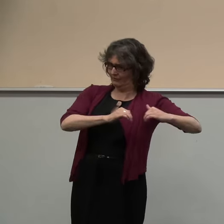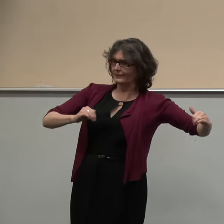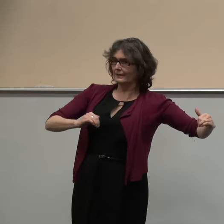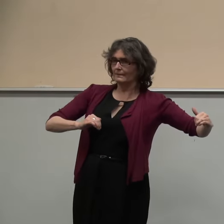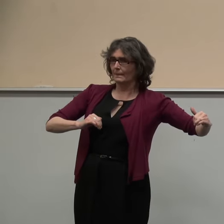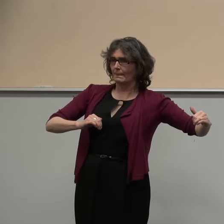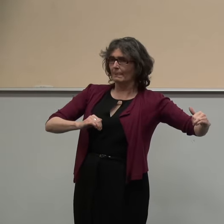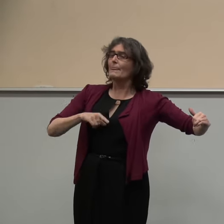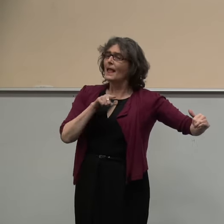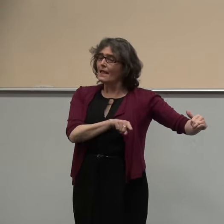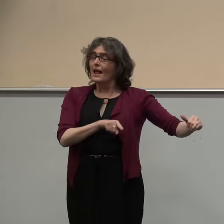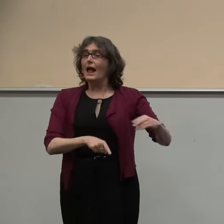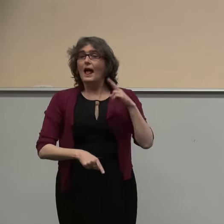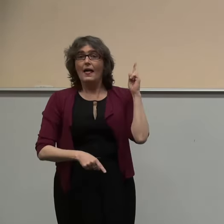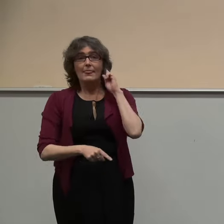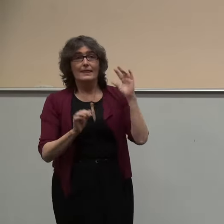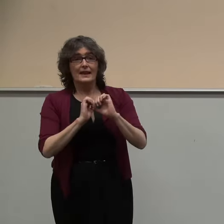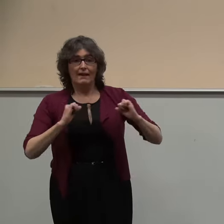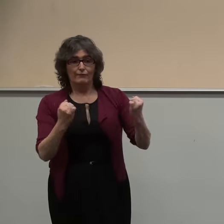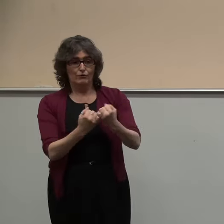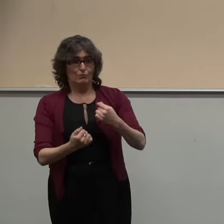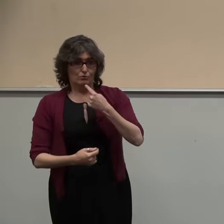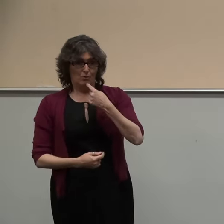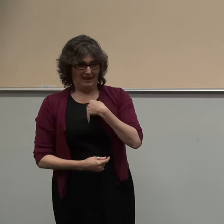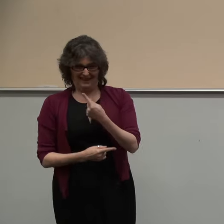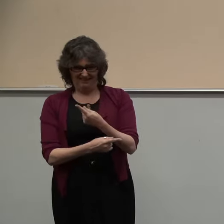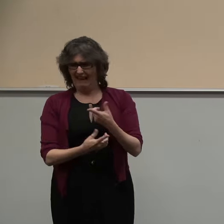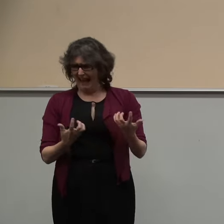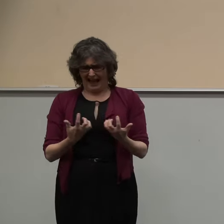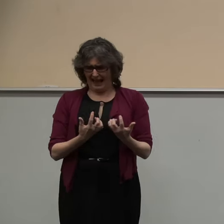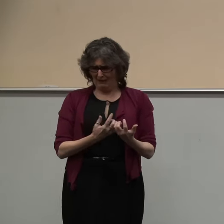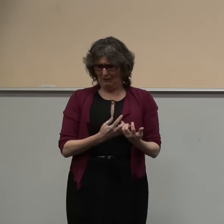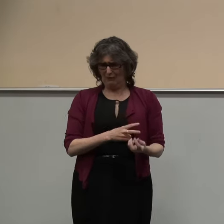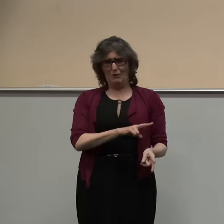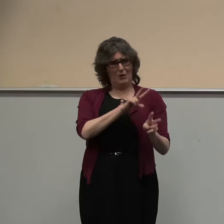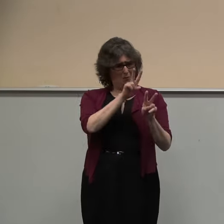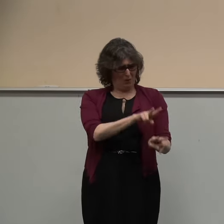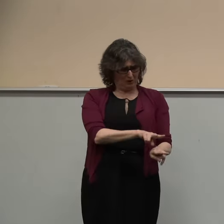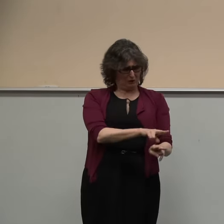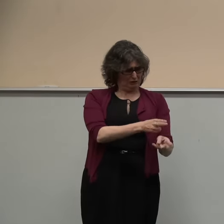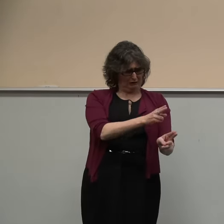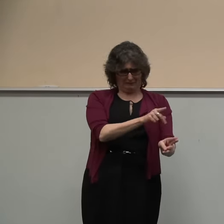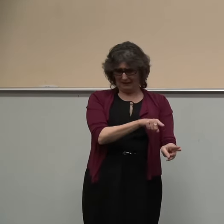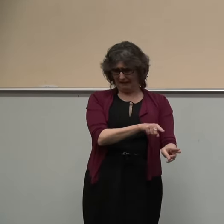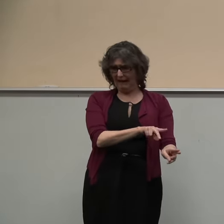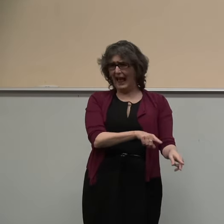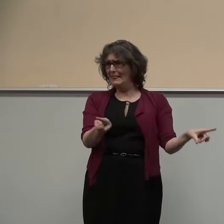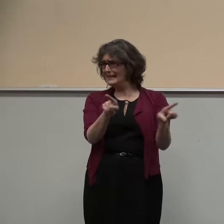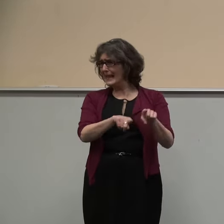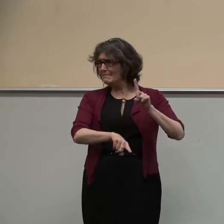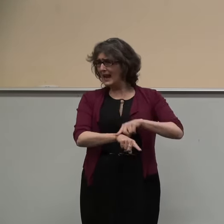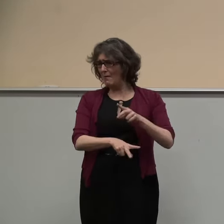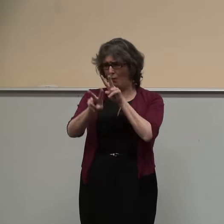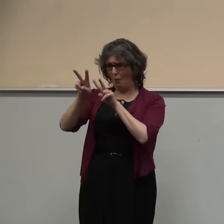my deaf group were basically stating the obvious: how can you watch that in front of you and watch that at the same